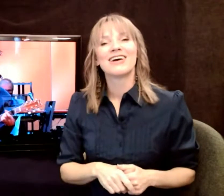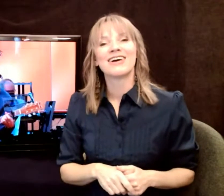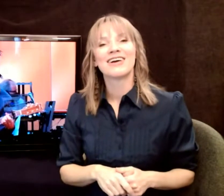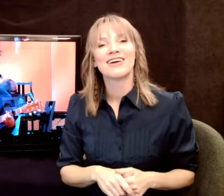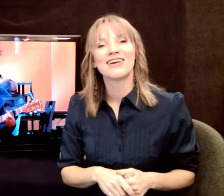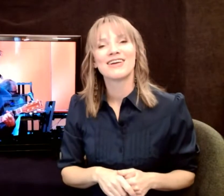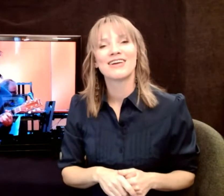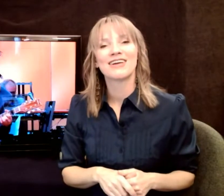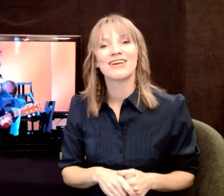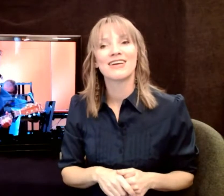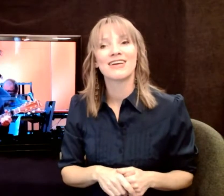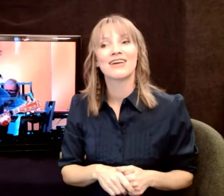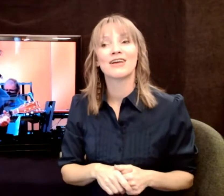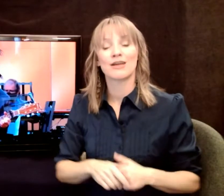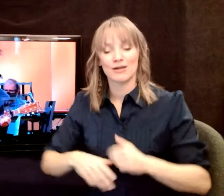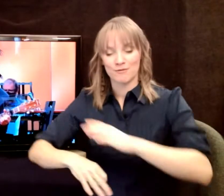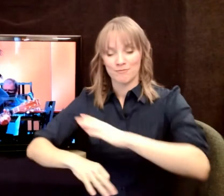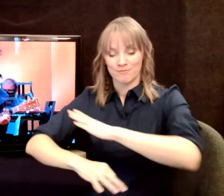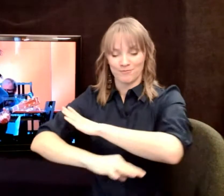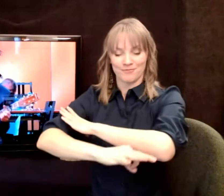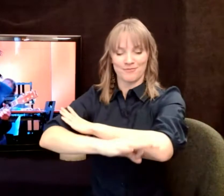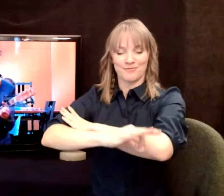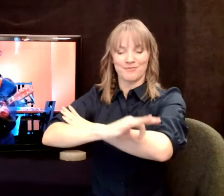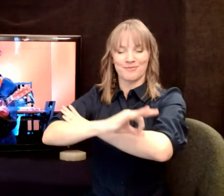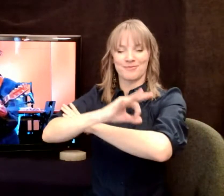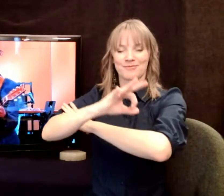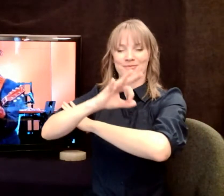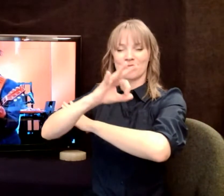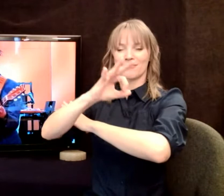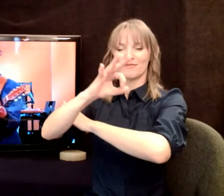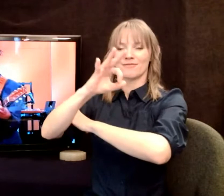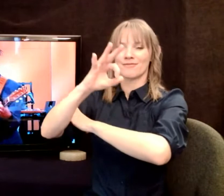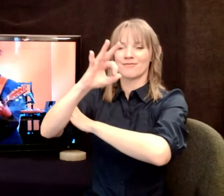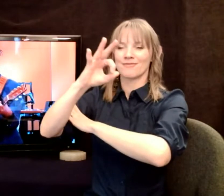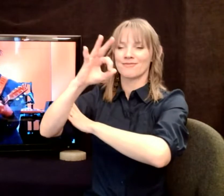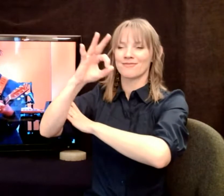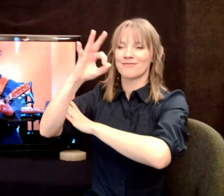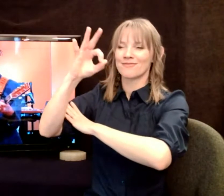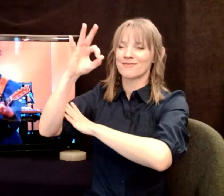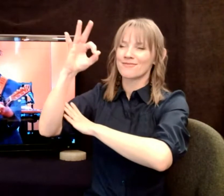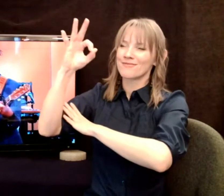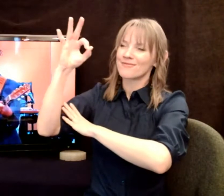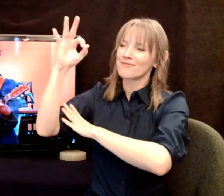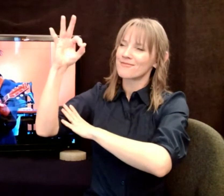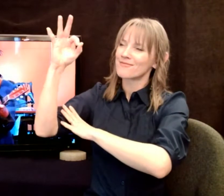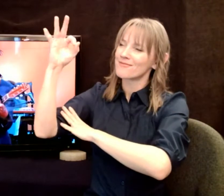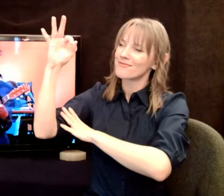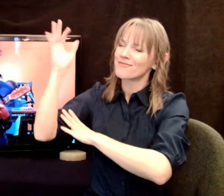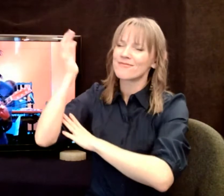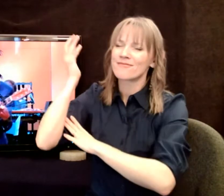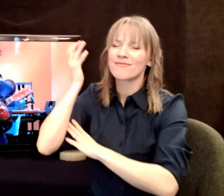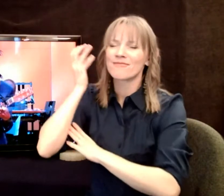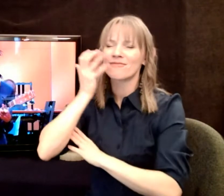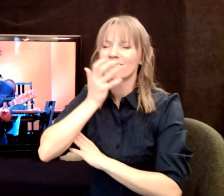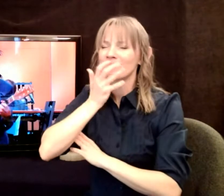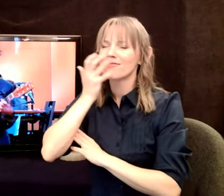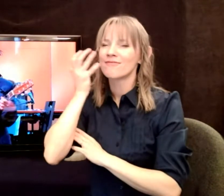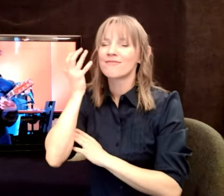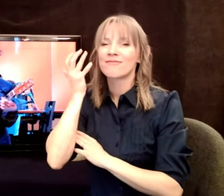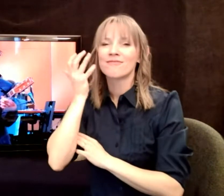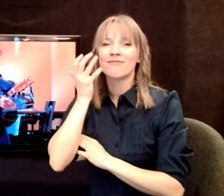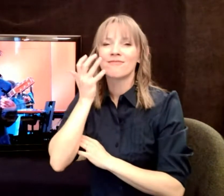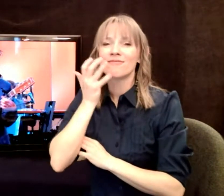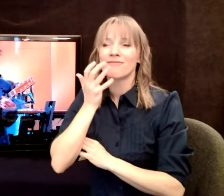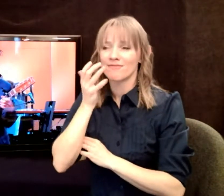See another new morning come. See, it's not a sacrament. Tell you that